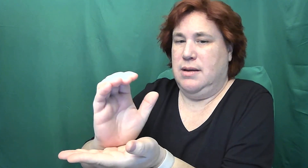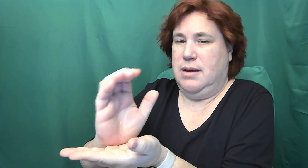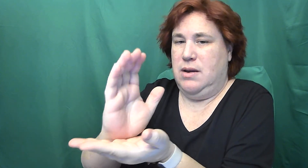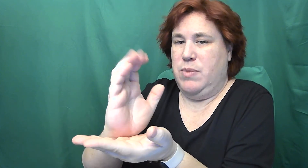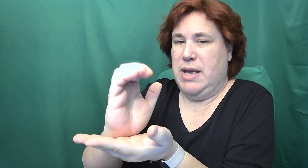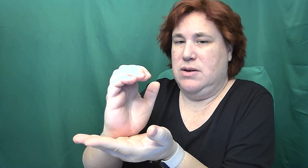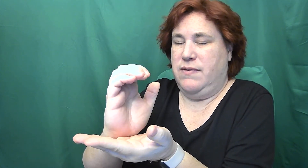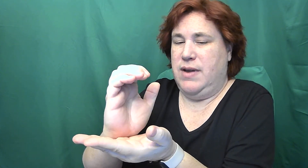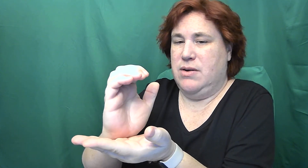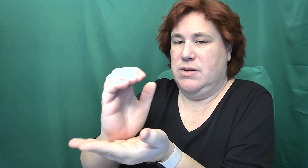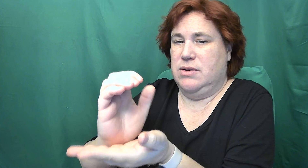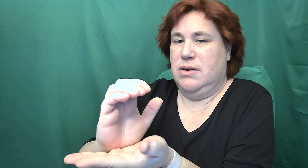You bend your fingers.